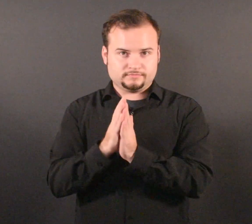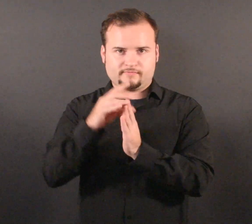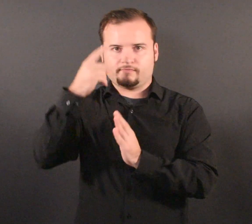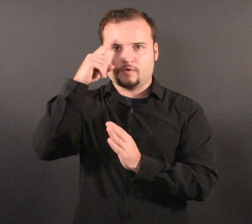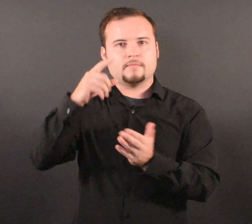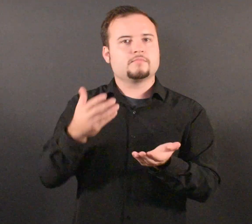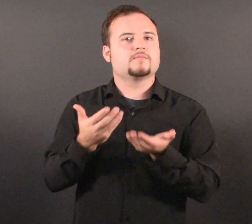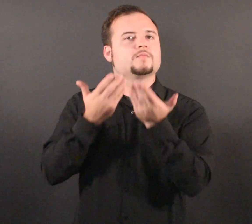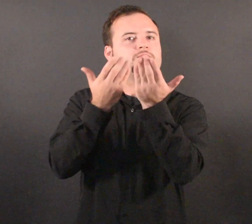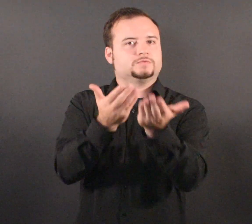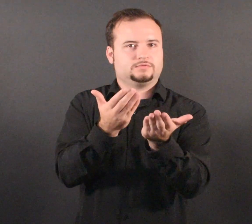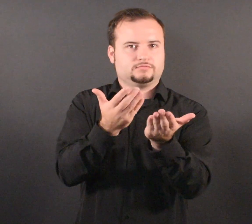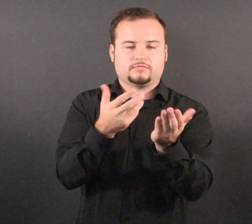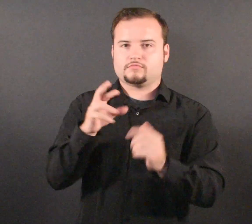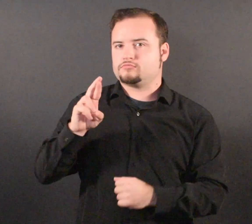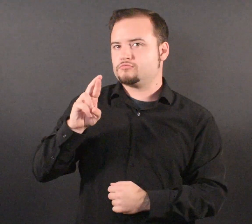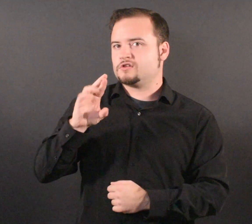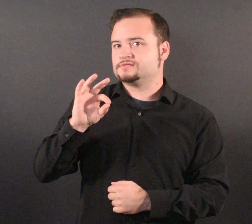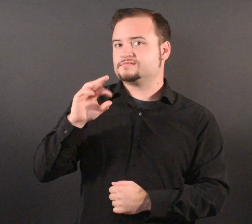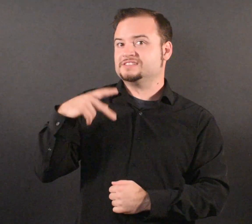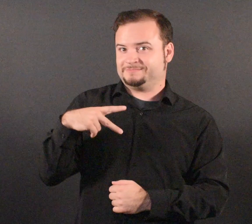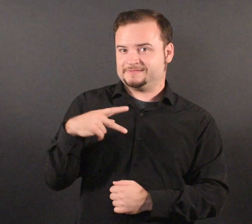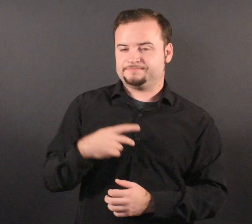Request for proposals.